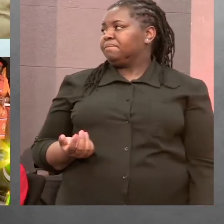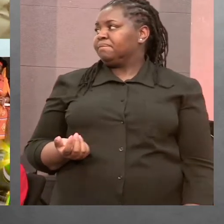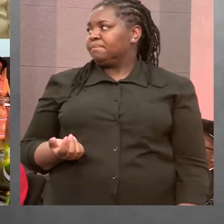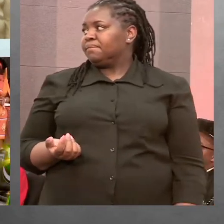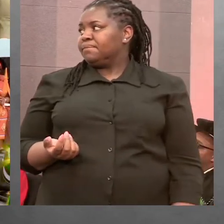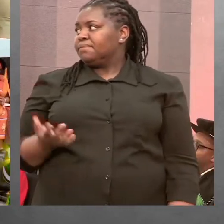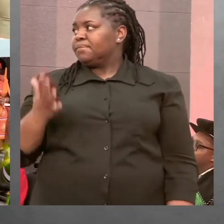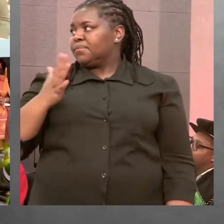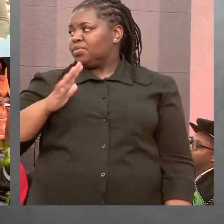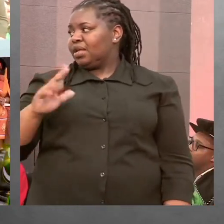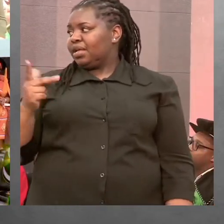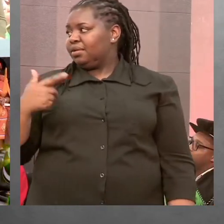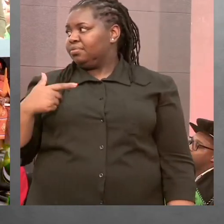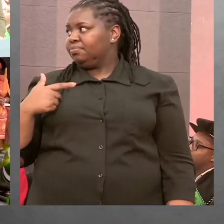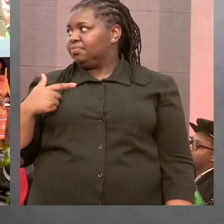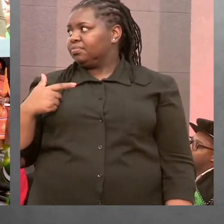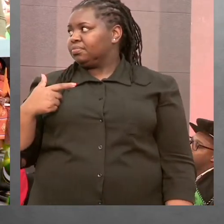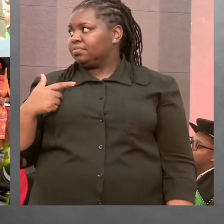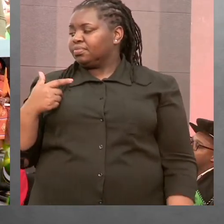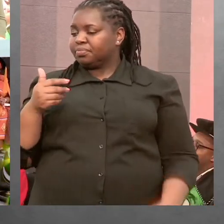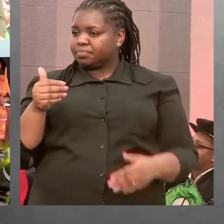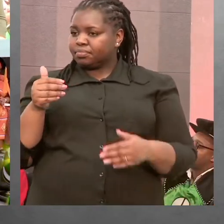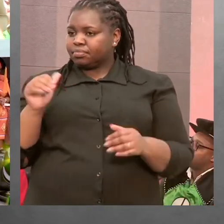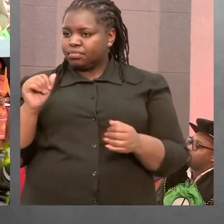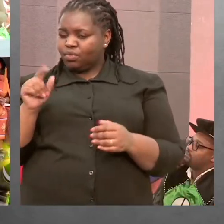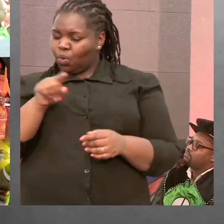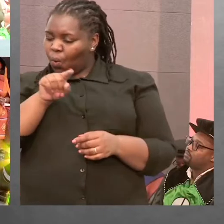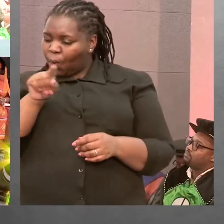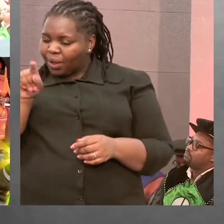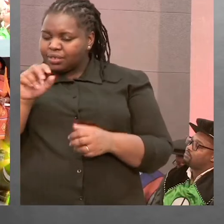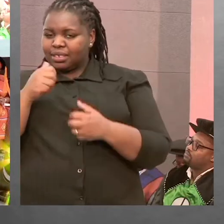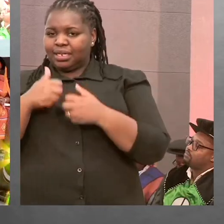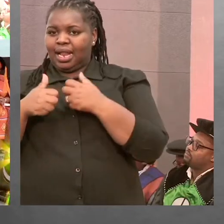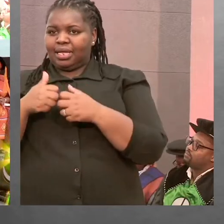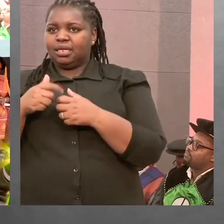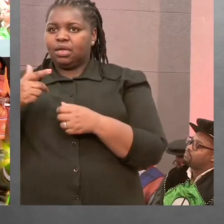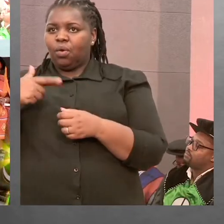So ndifuna ke sisondele kufutshane kwezinto ezinengxaki.